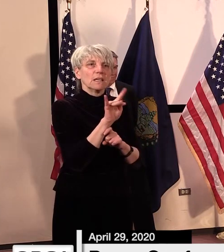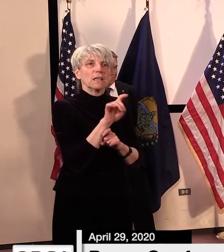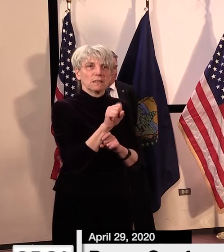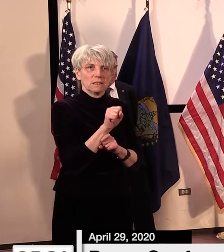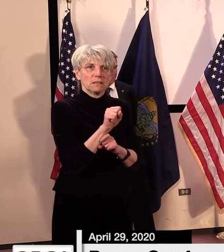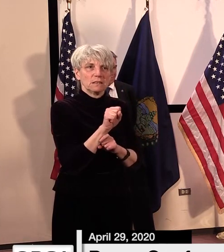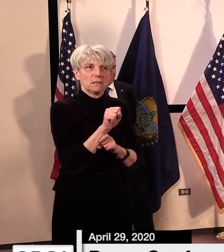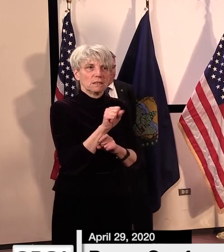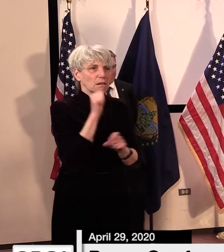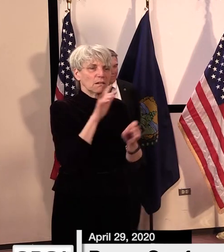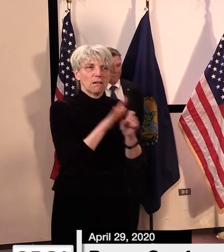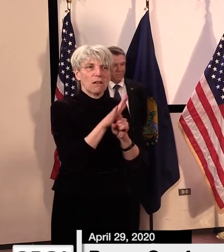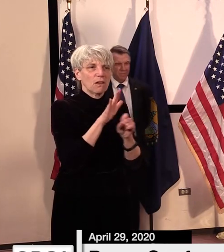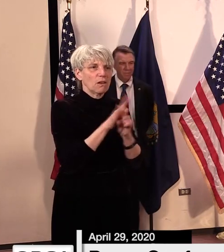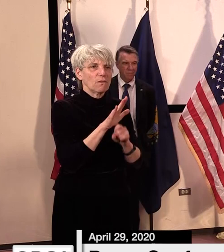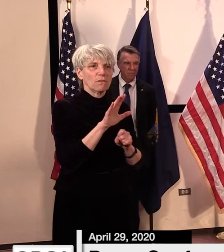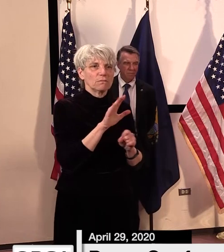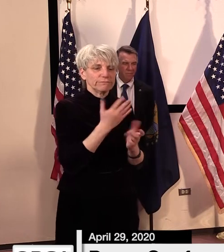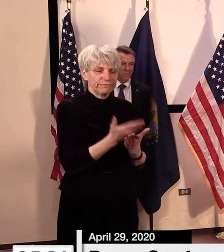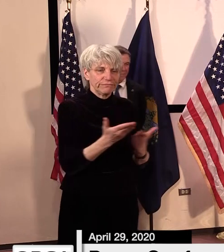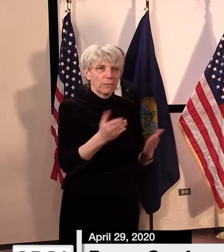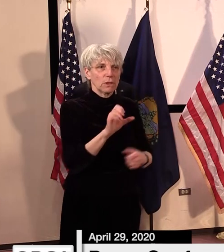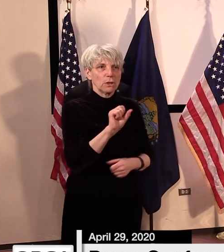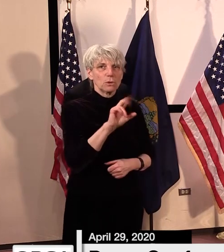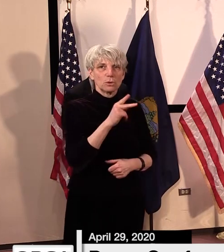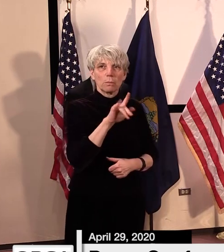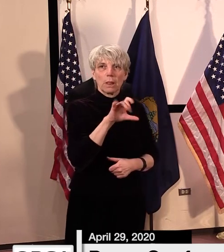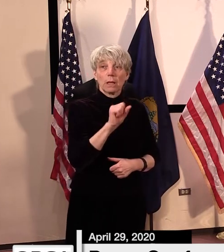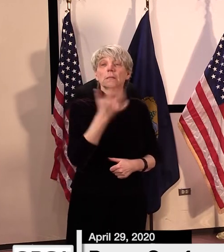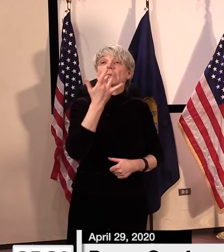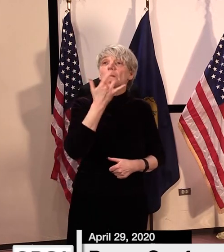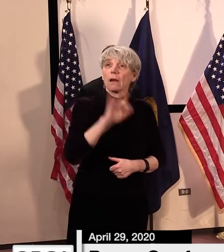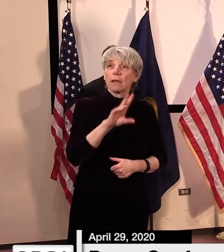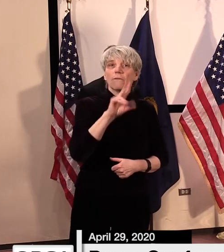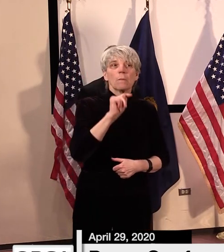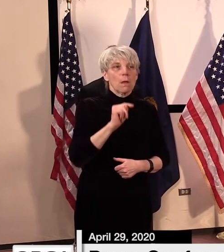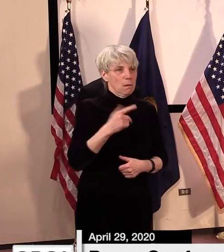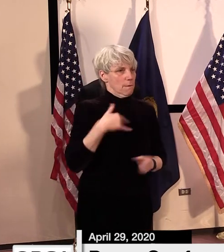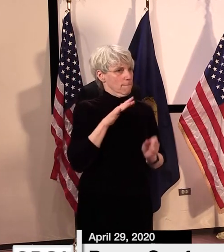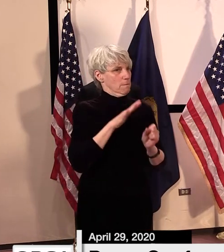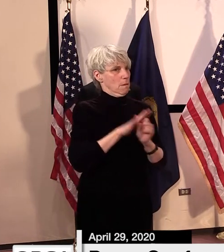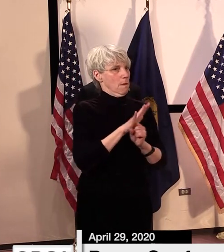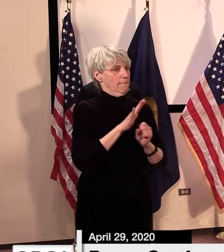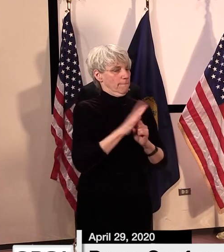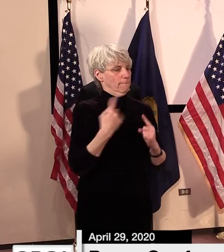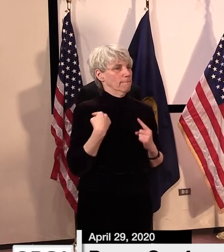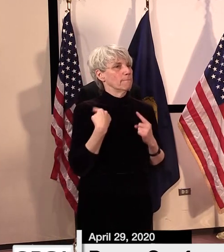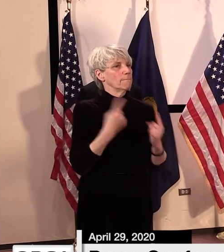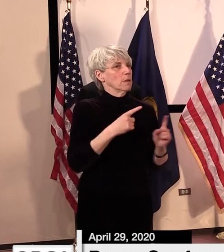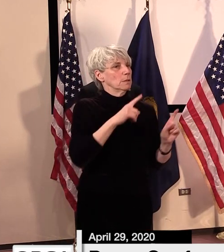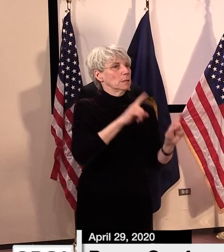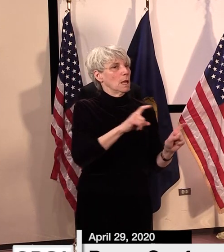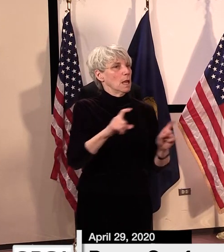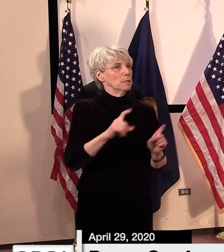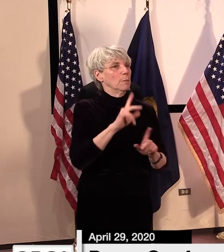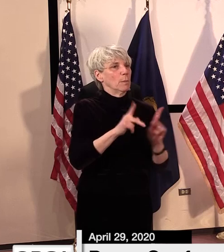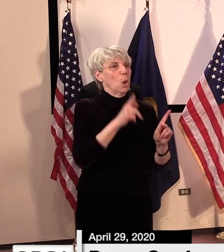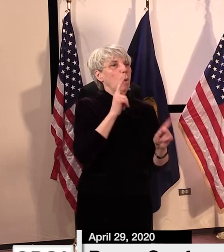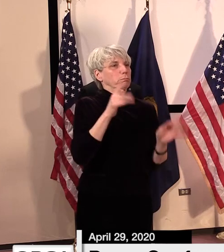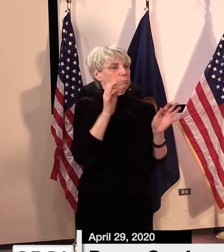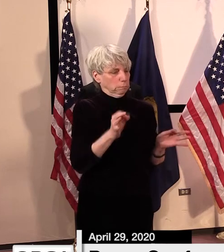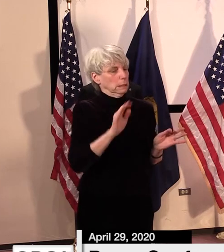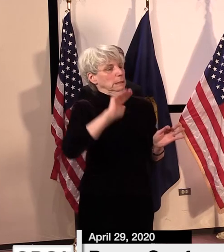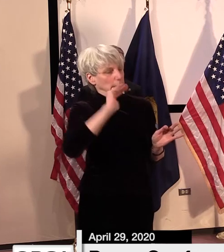blessed by being able to do that all along, and we want to continue to maintain that capacity. But we do want to be very,